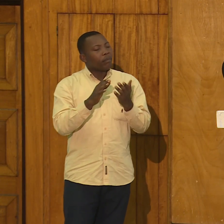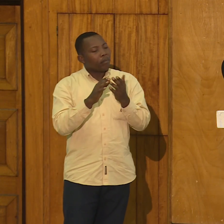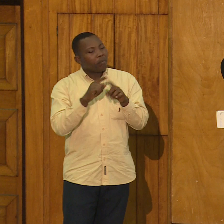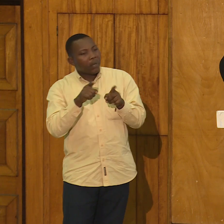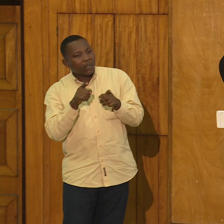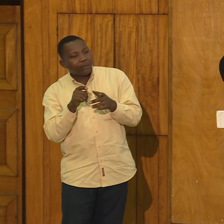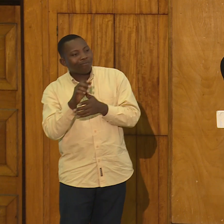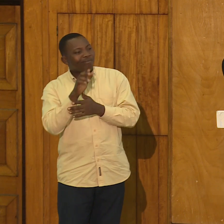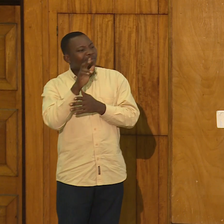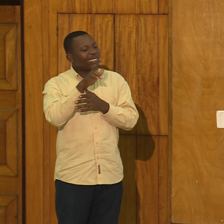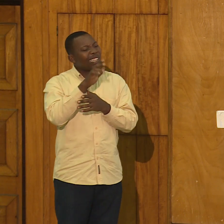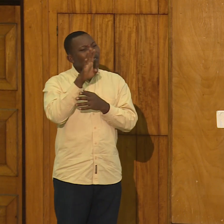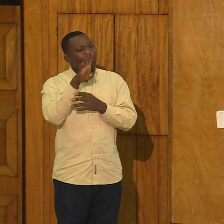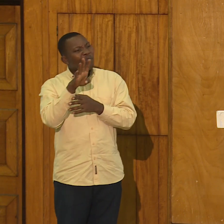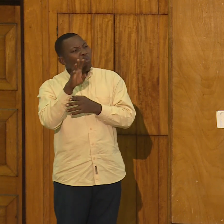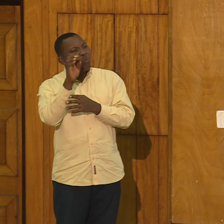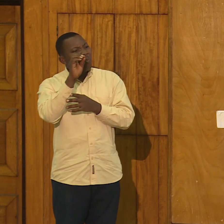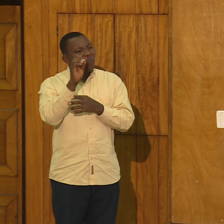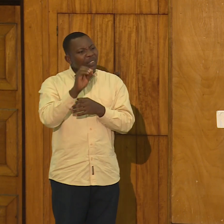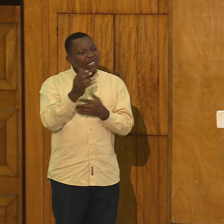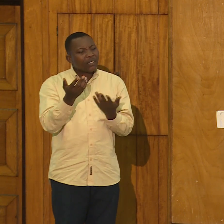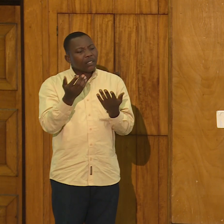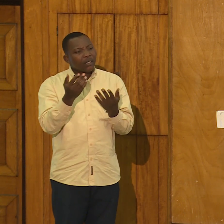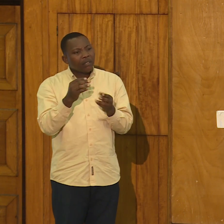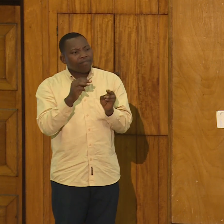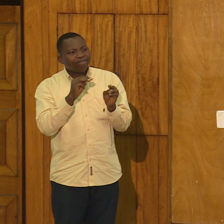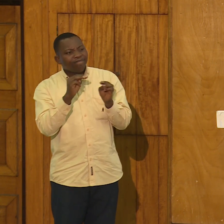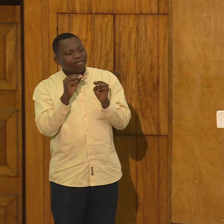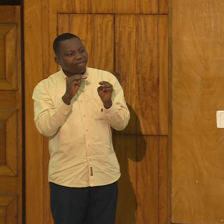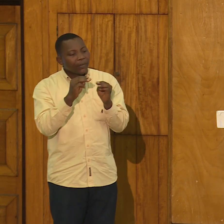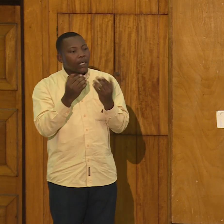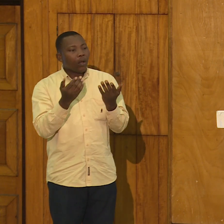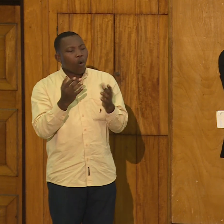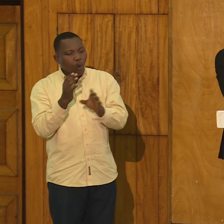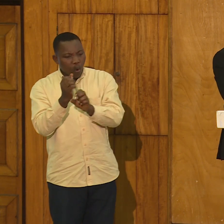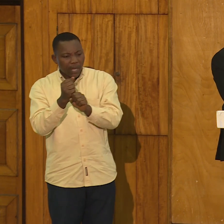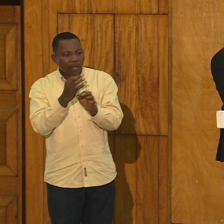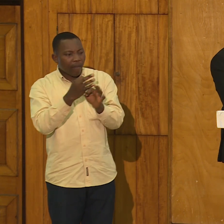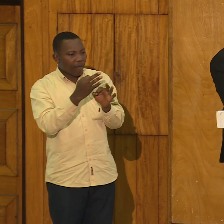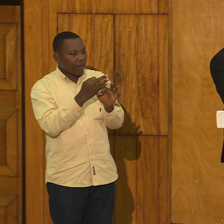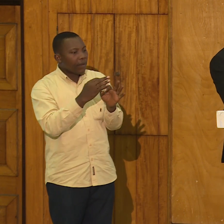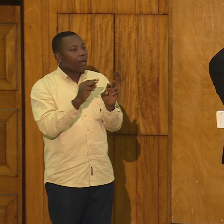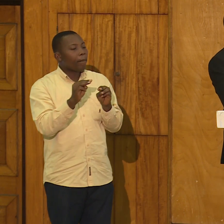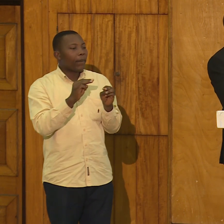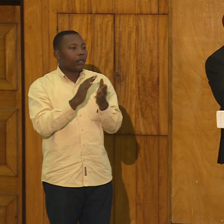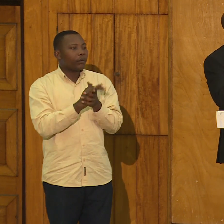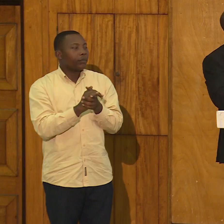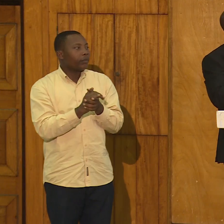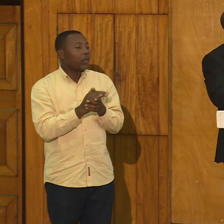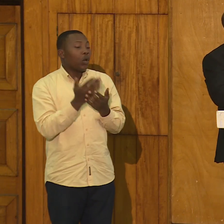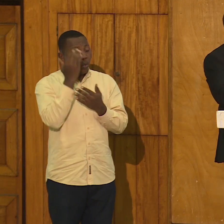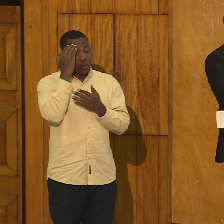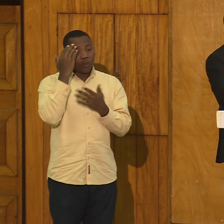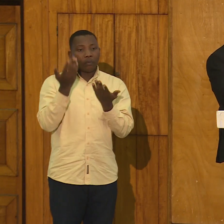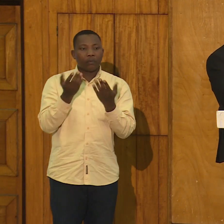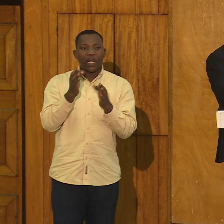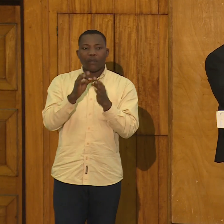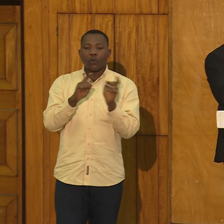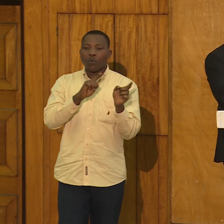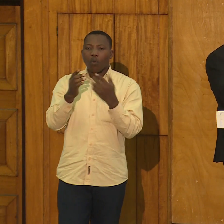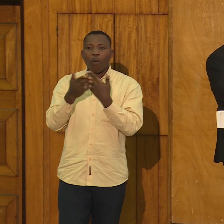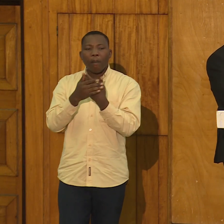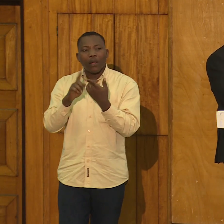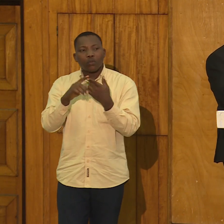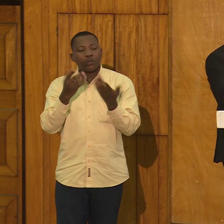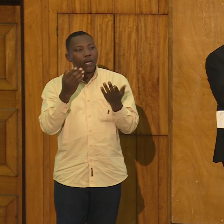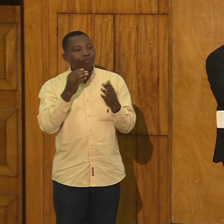34.9% then we received further management. Because what we're also looking at, if you go back to that